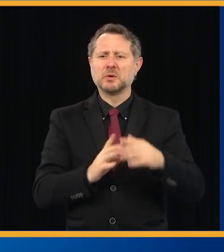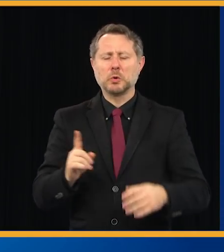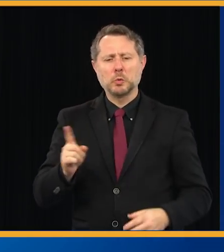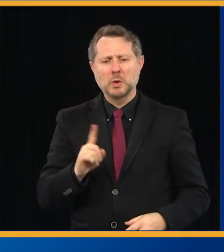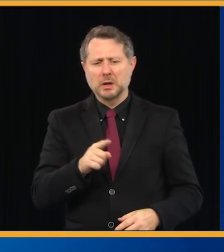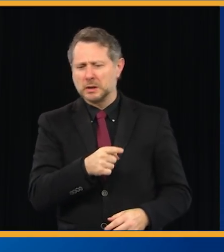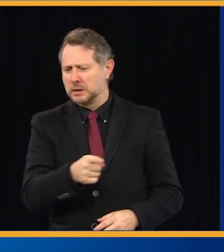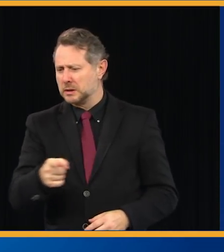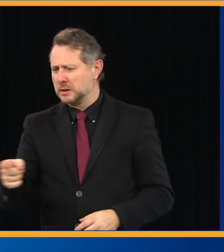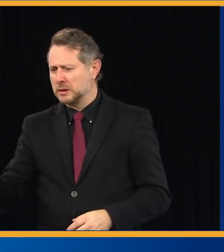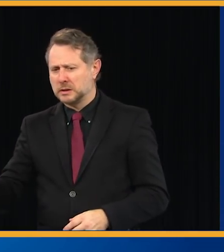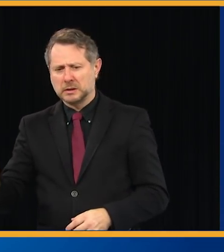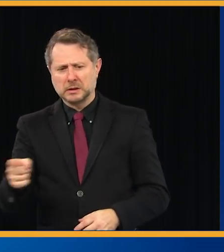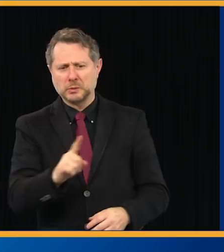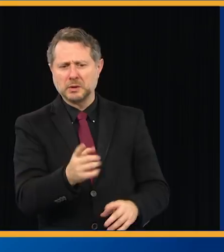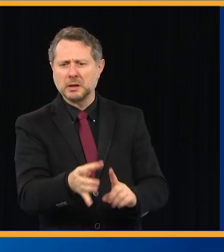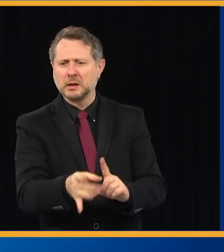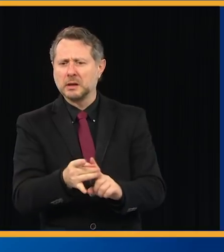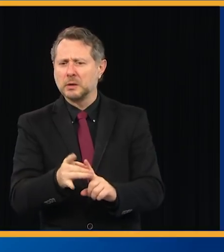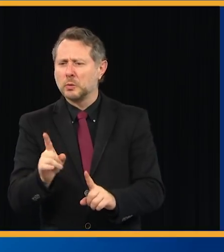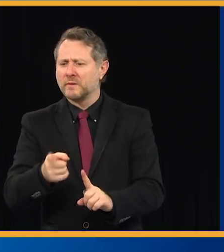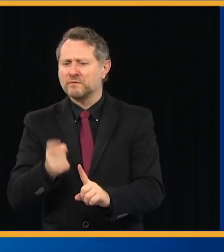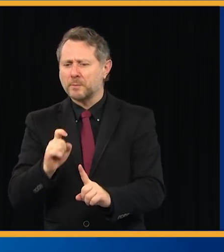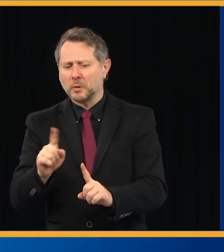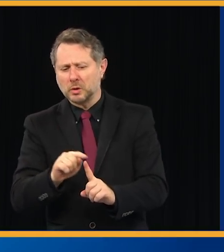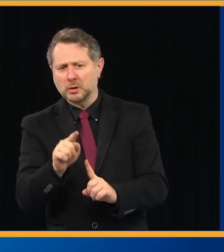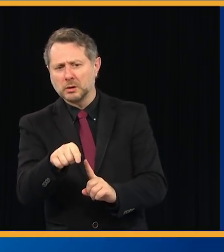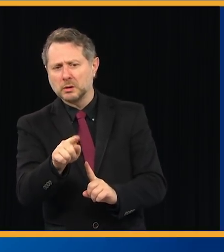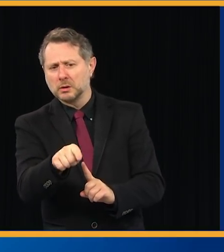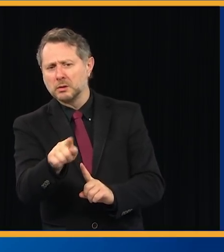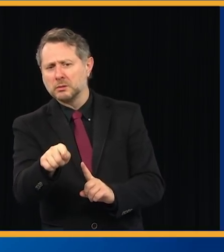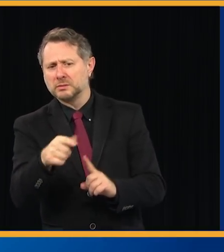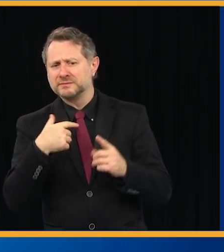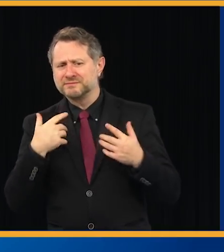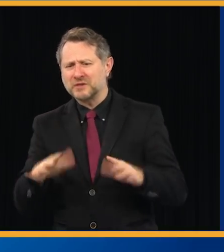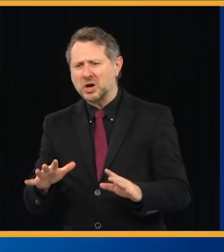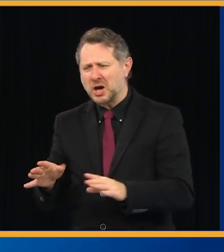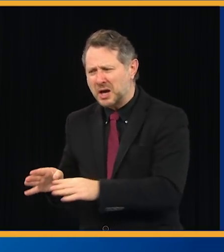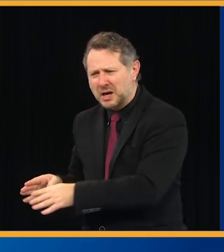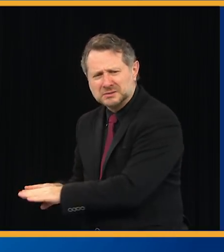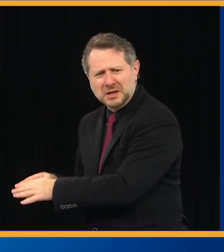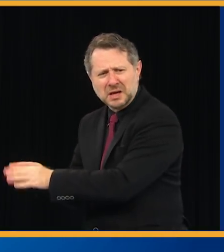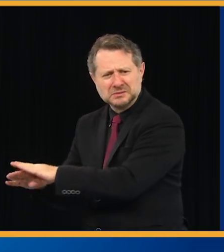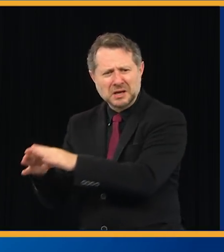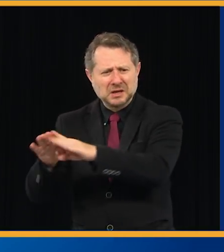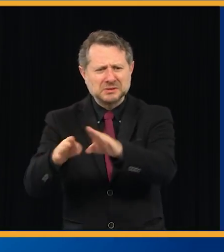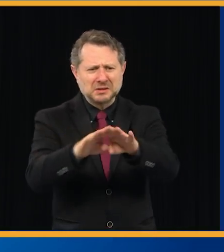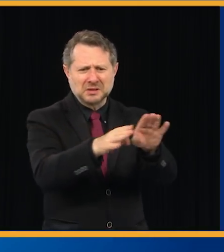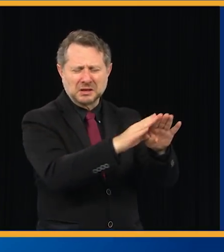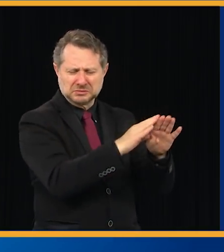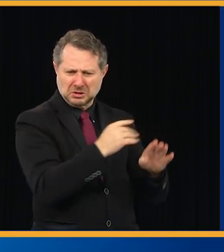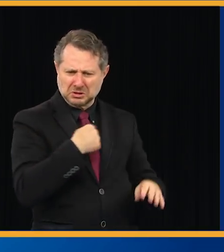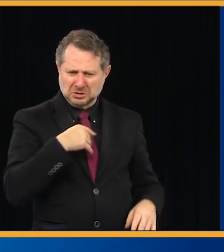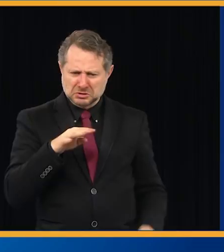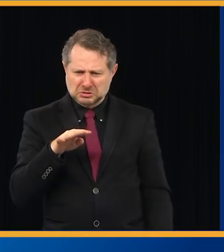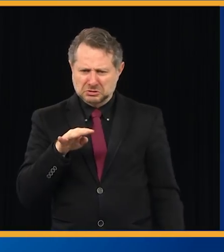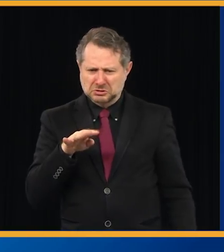from? Because we've done everything we can to close down. How